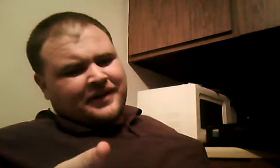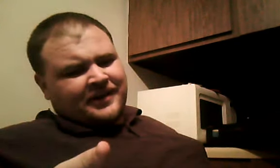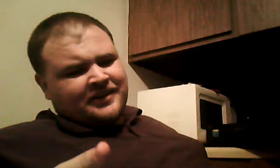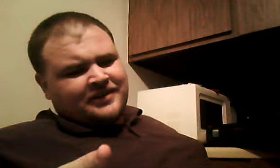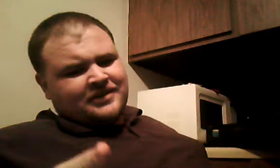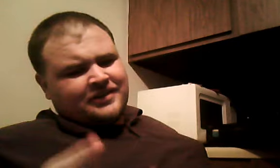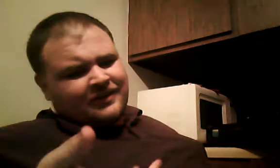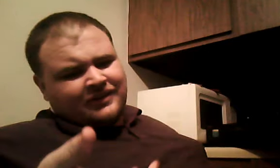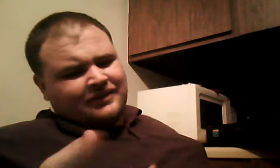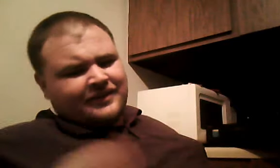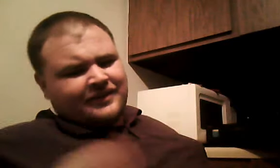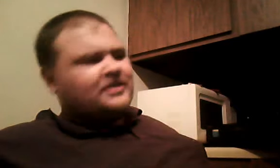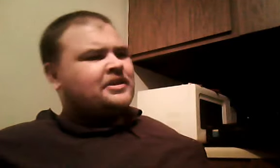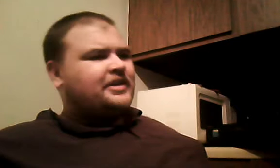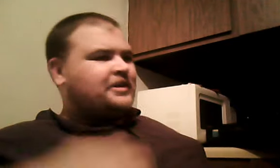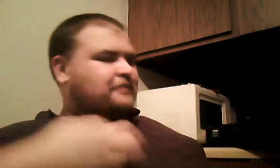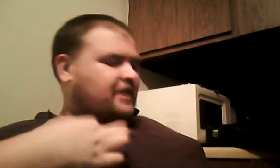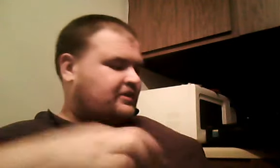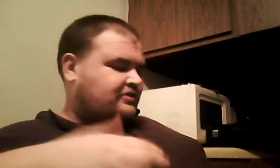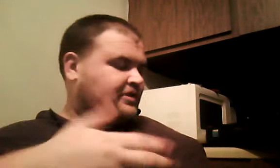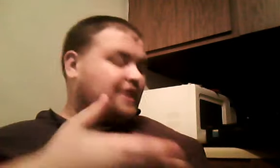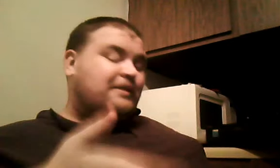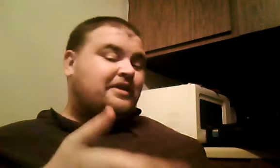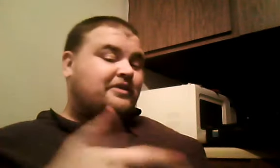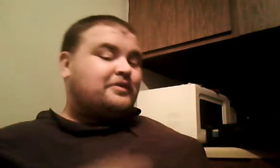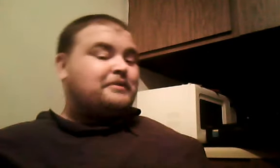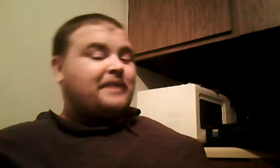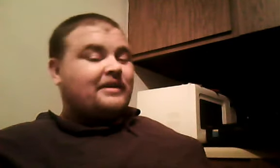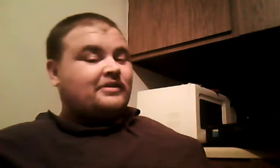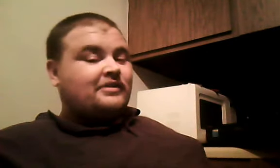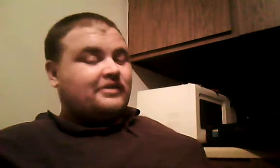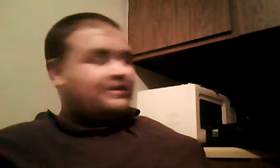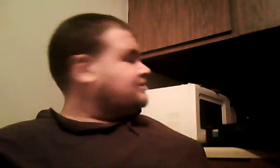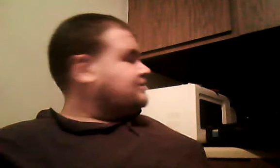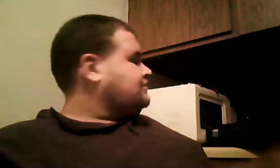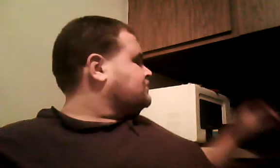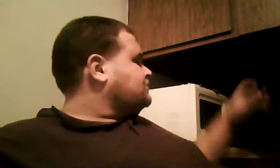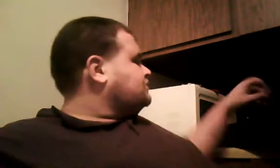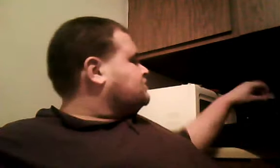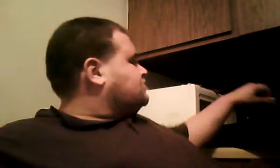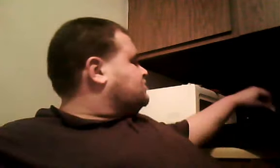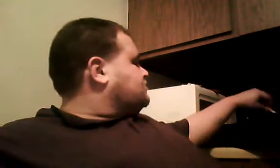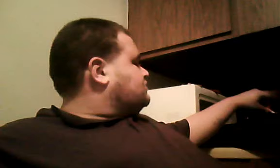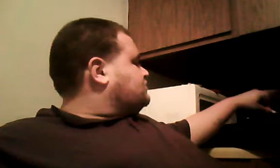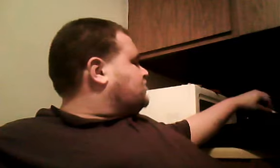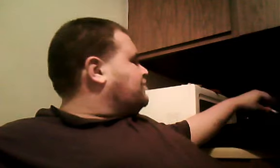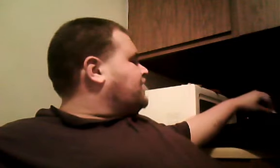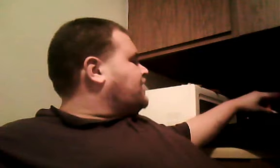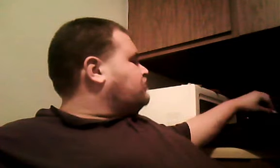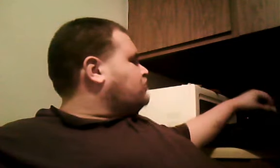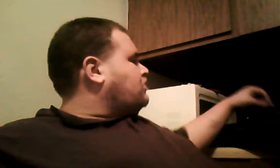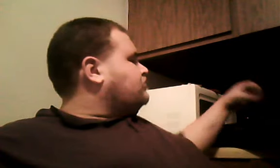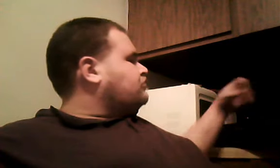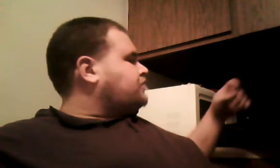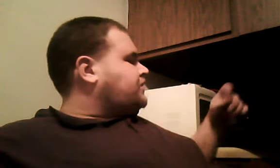bandana? I mean, whatever. And the Impact shirt. I'm liking the new Impact look, though. I mean, it kinda draws you in.